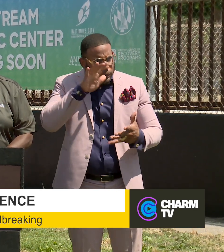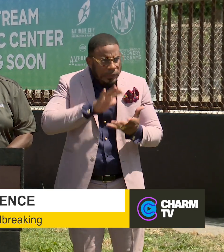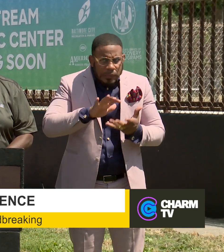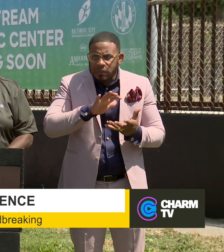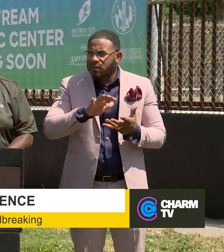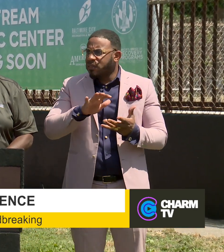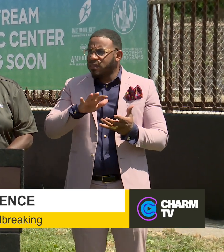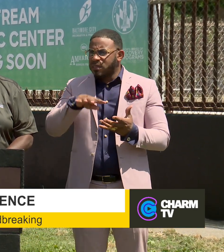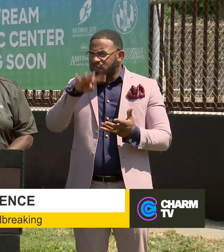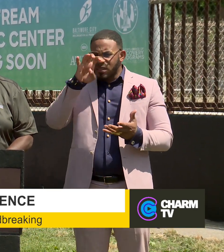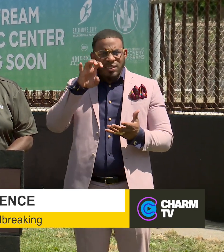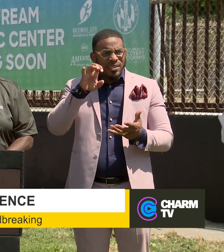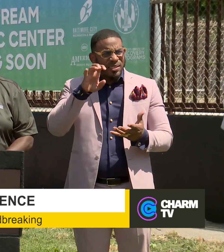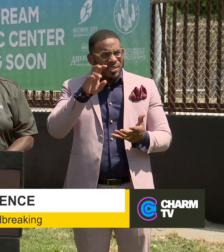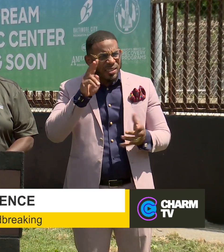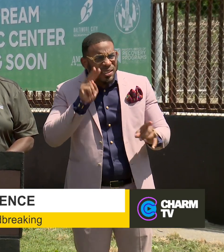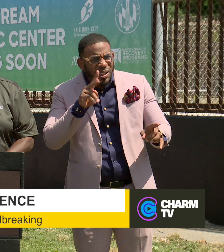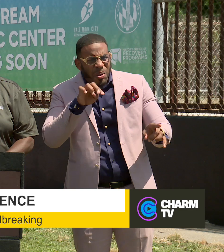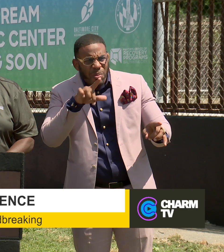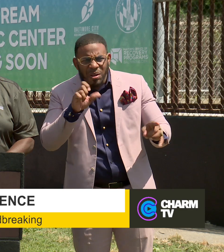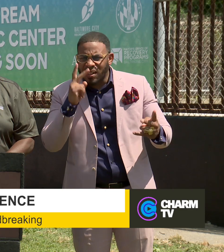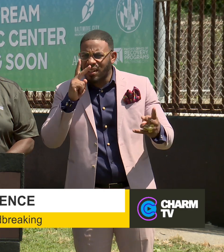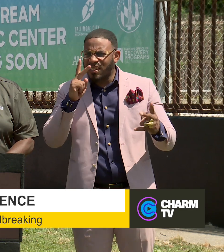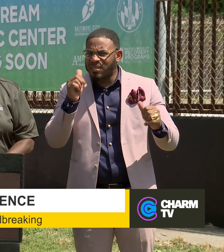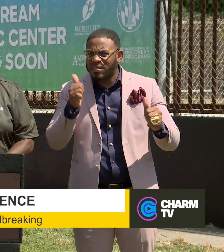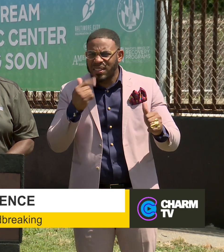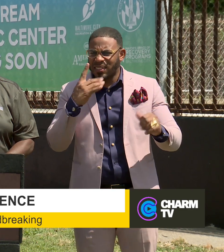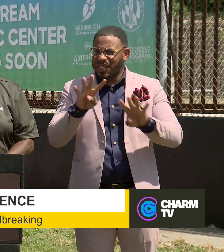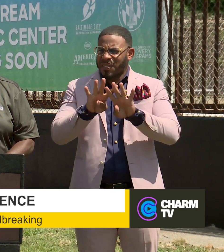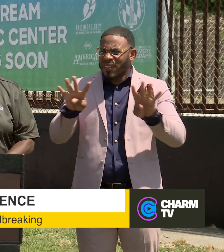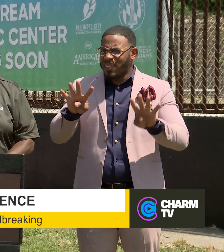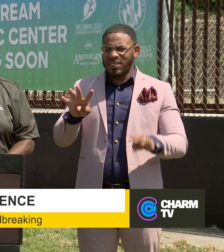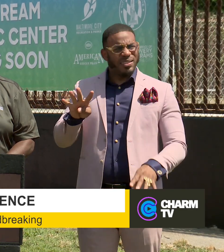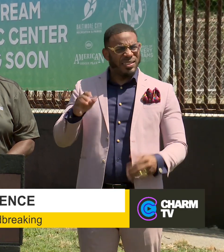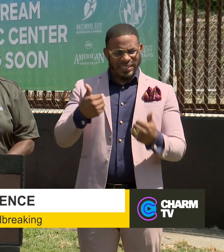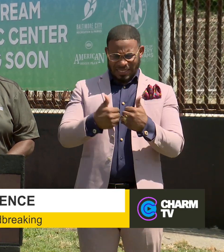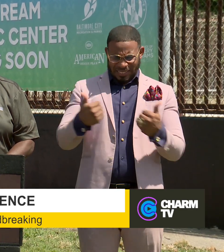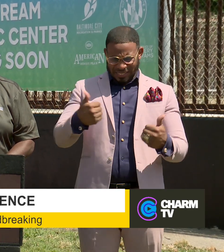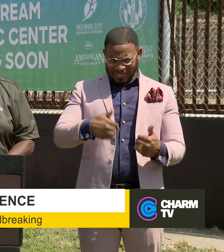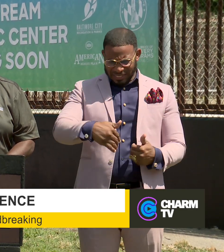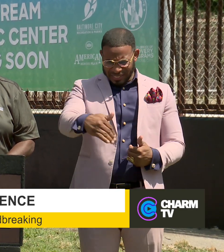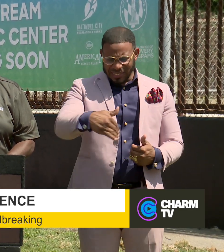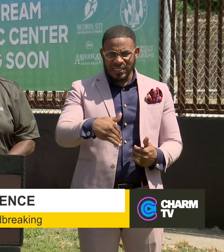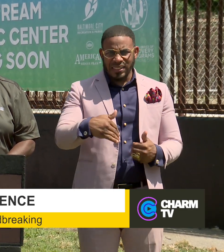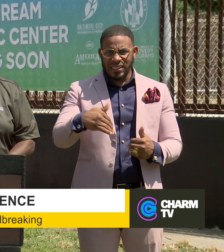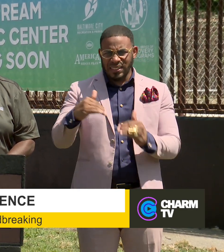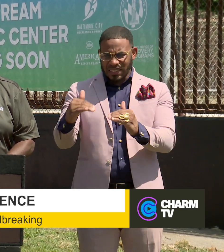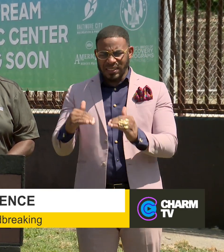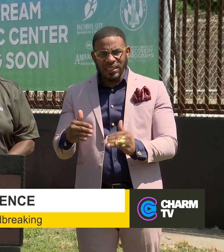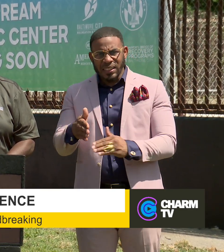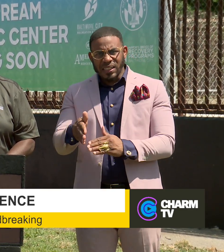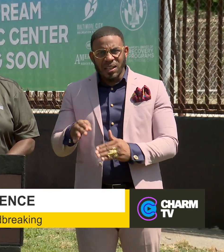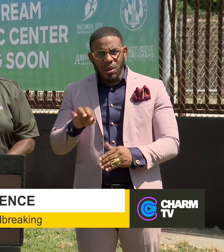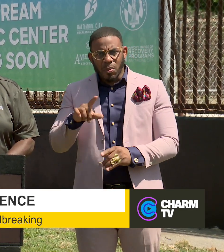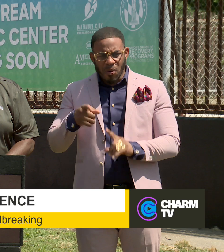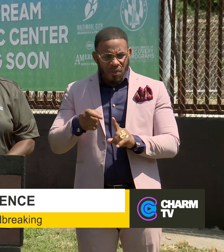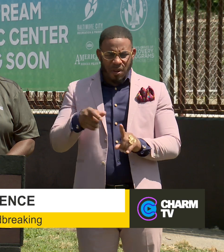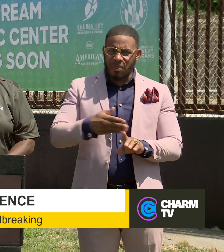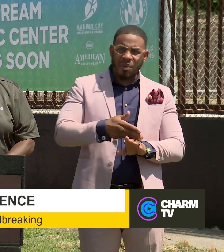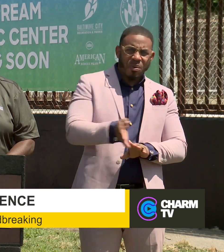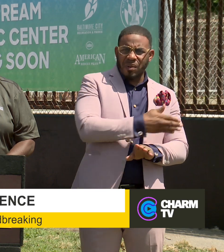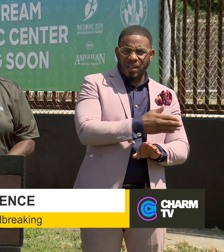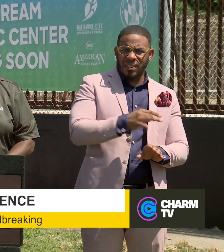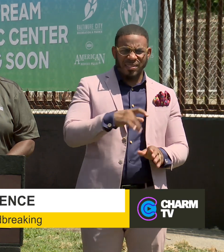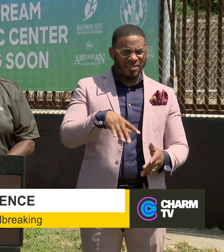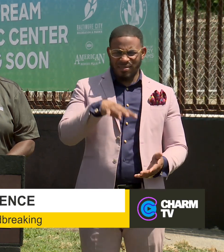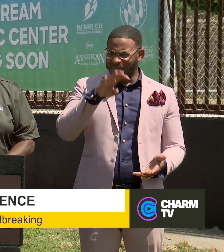when I started touring our pools and I saw a fence that was separating our shallow end of our pool from the rest of our